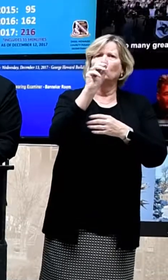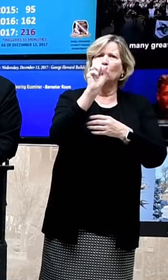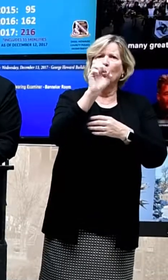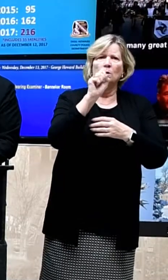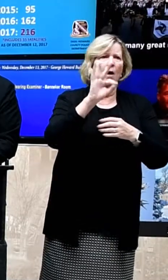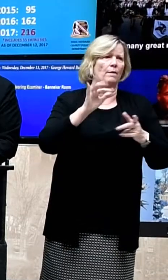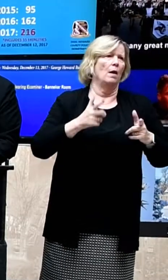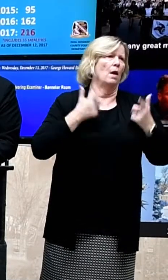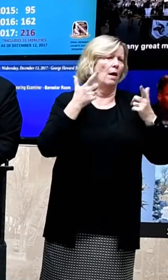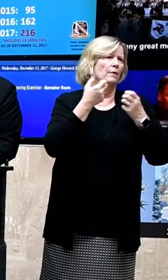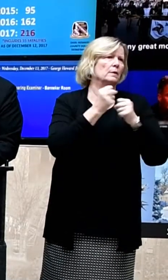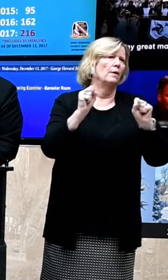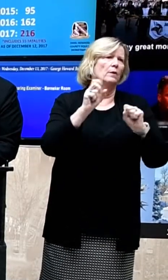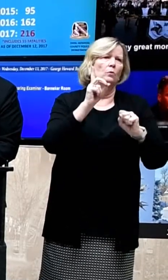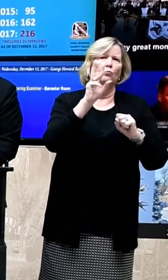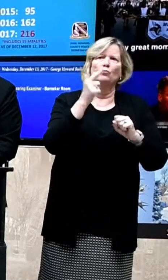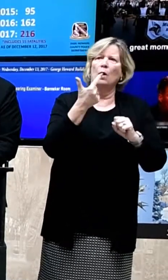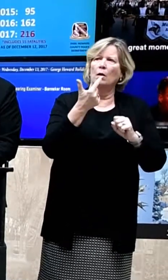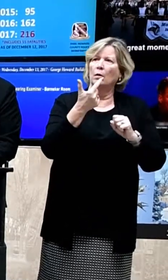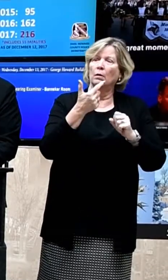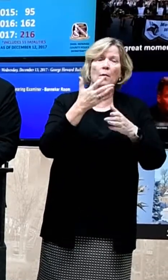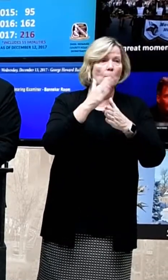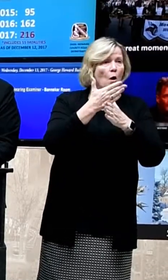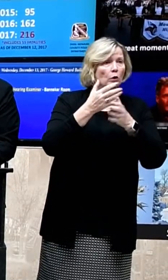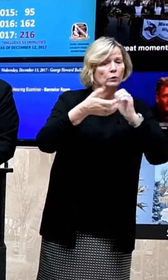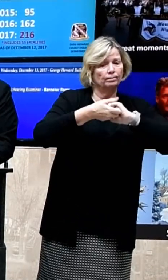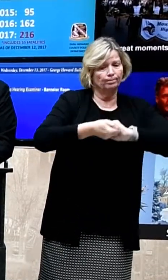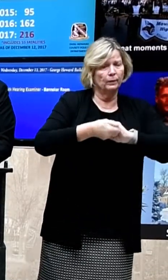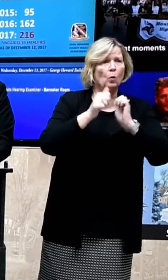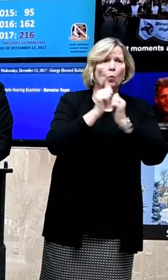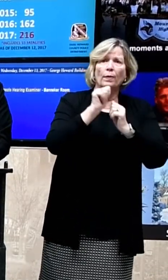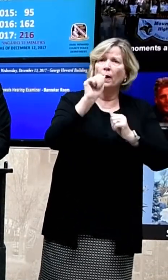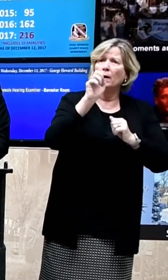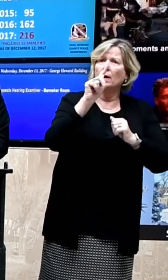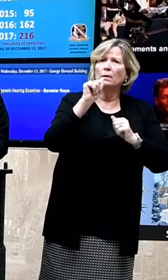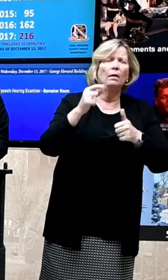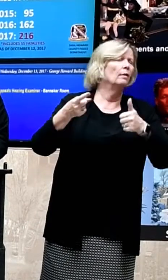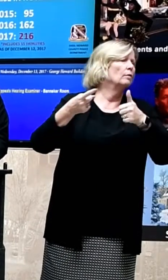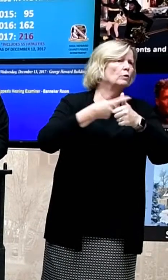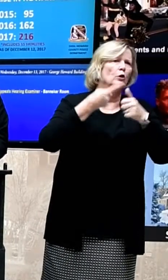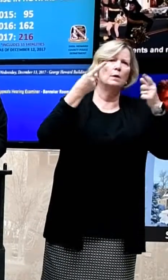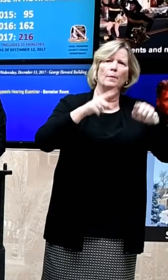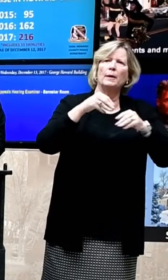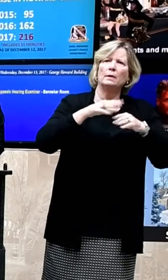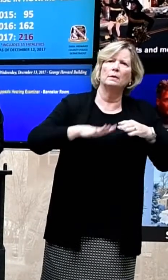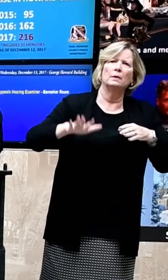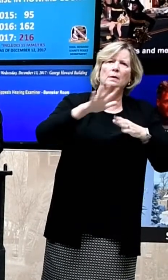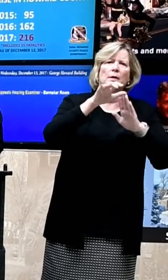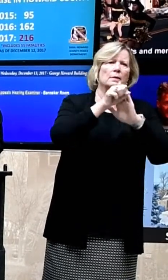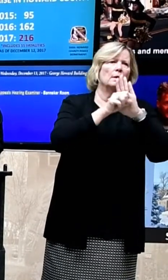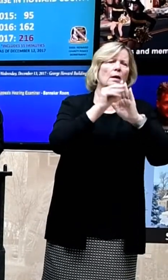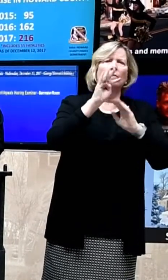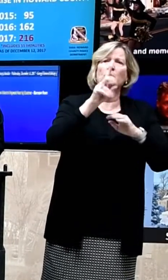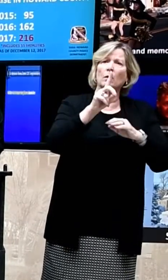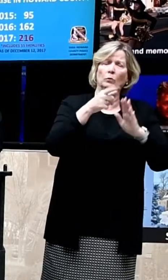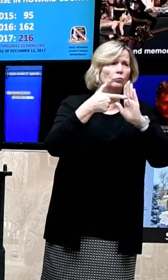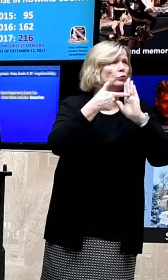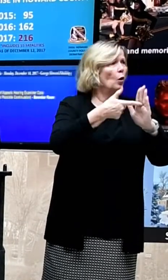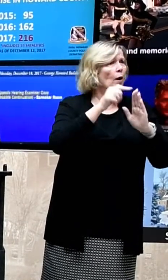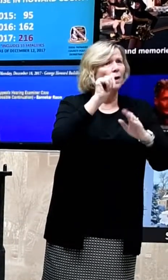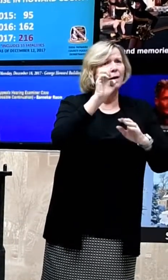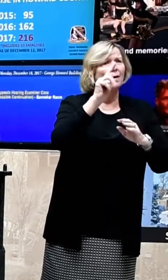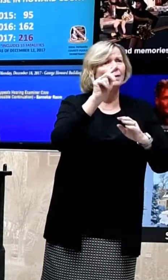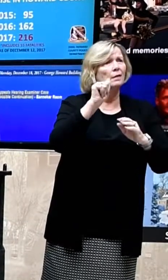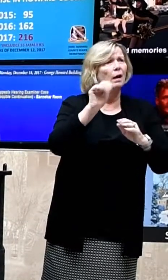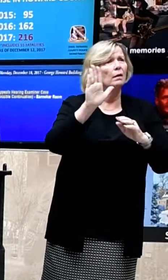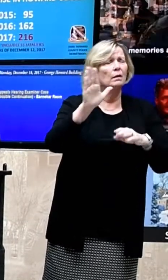drug. Our partnership with Aetna is the first of its kind in the state of Maryland and demonstrates Aetna's commitment to battling